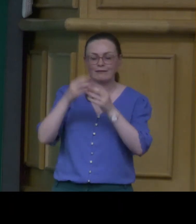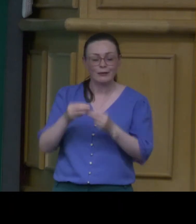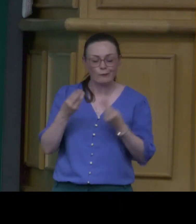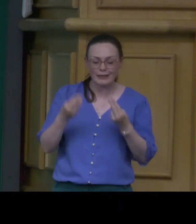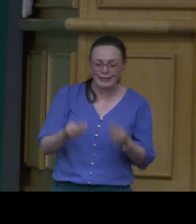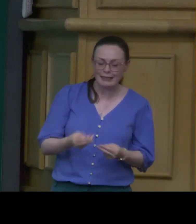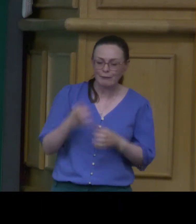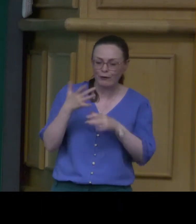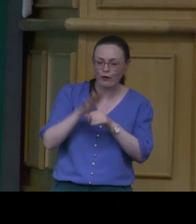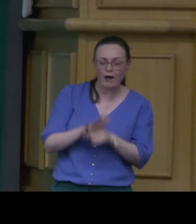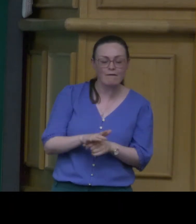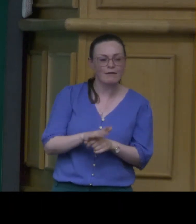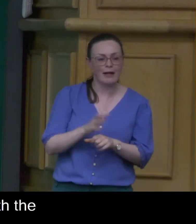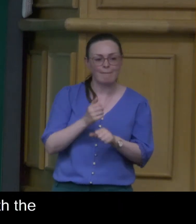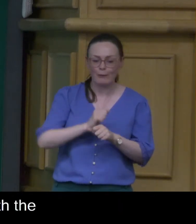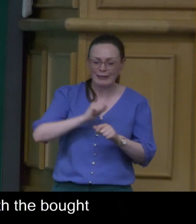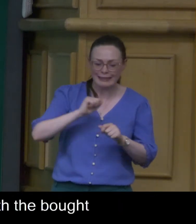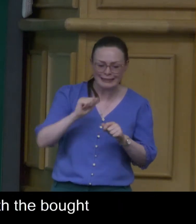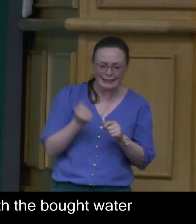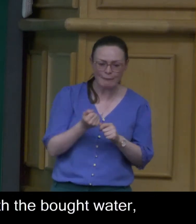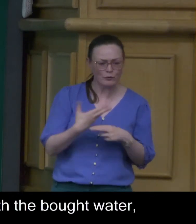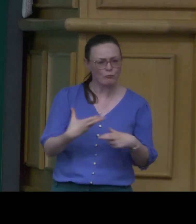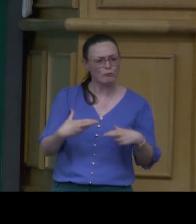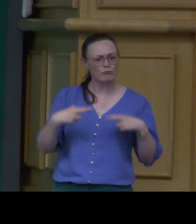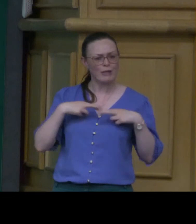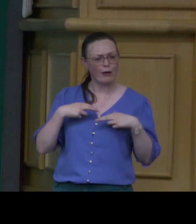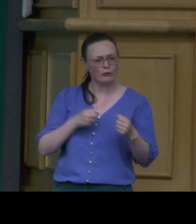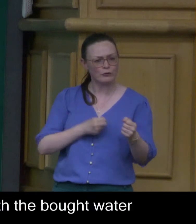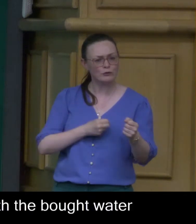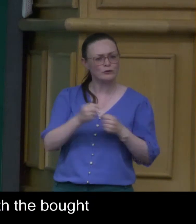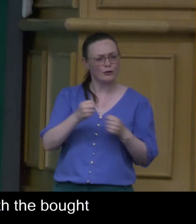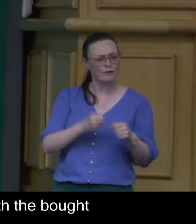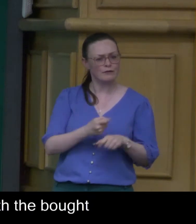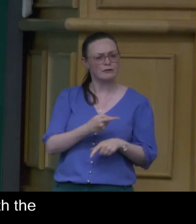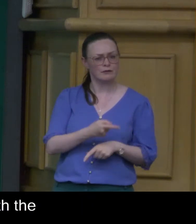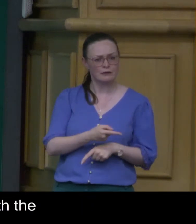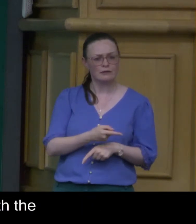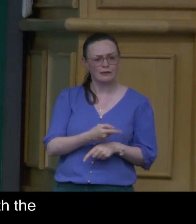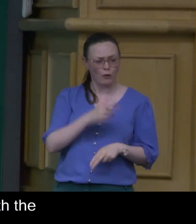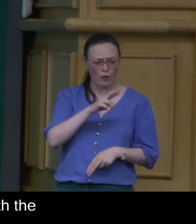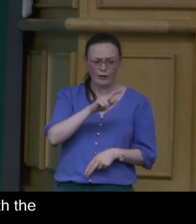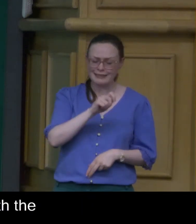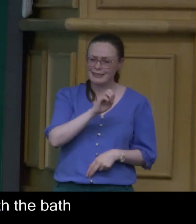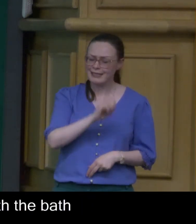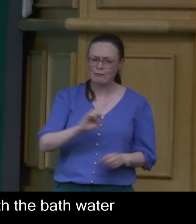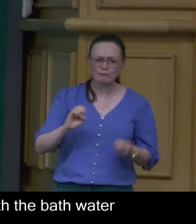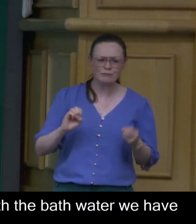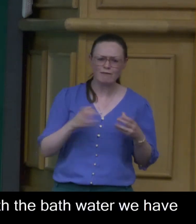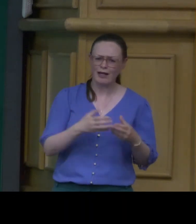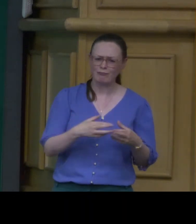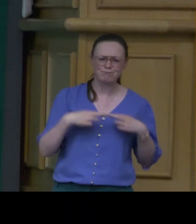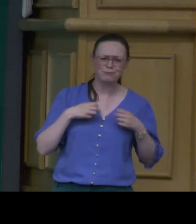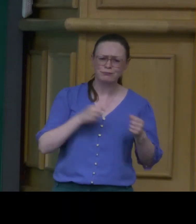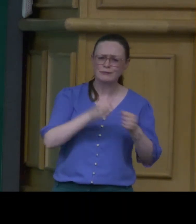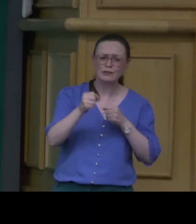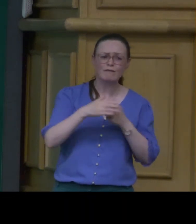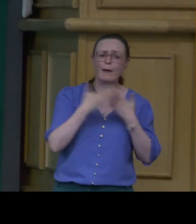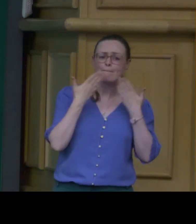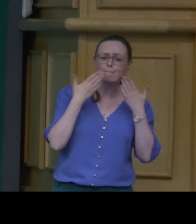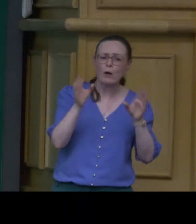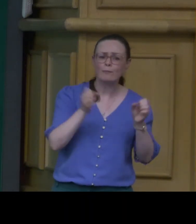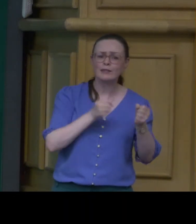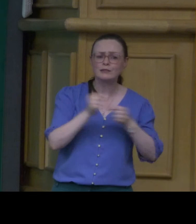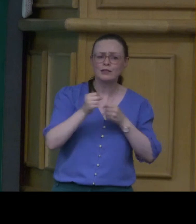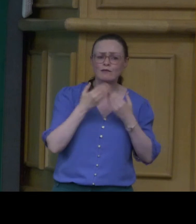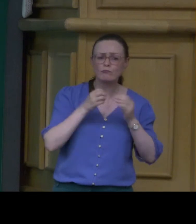to be careful that we retain the really proud service that RT has provided this country in public service